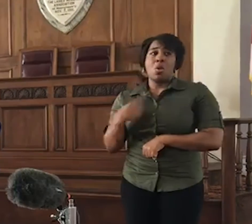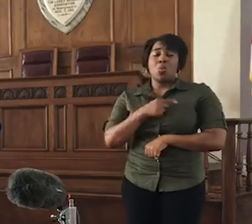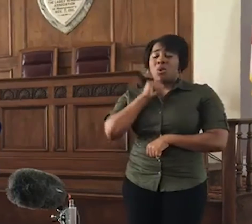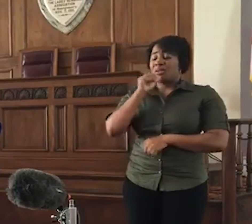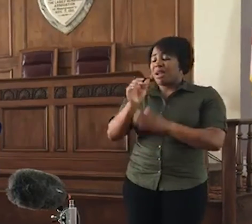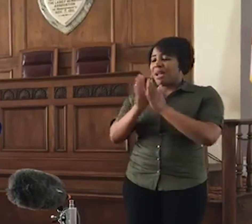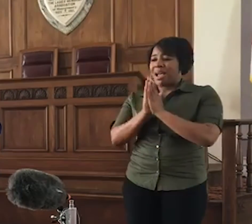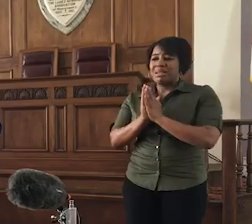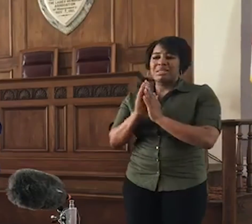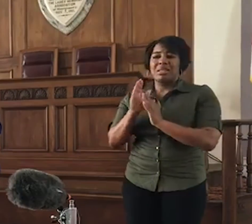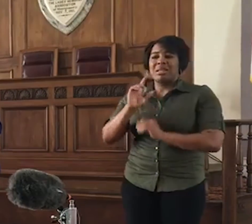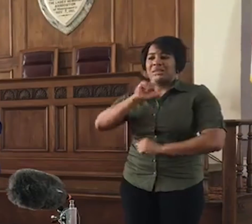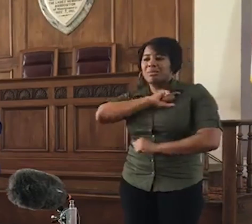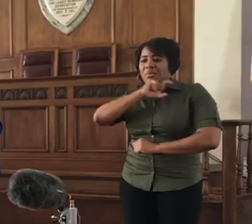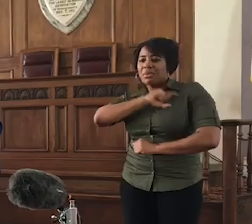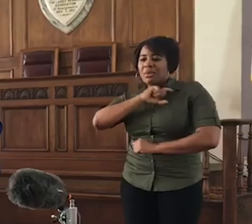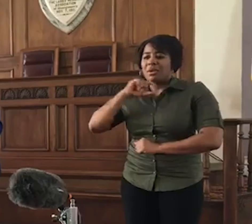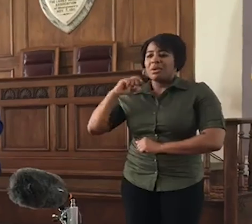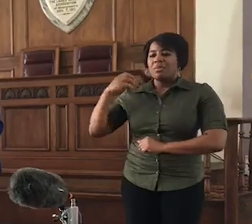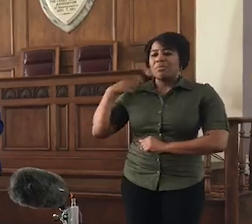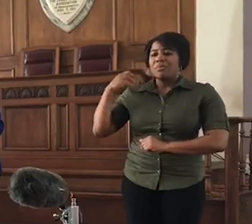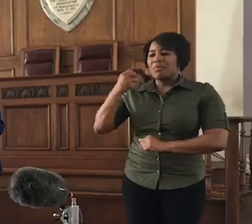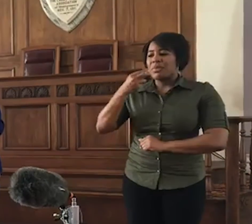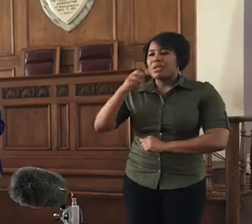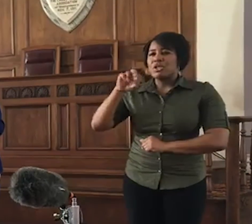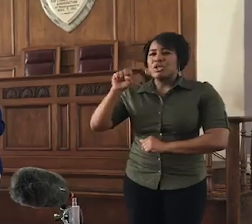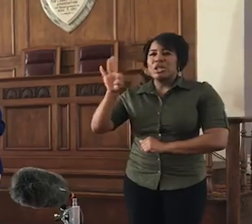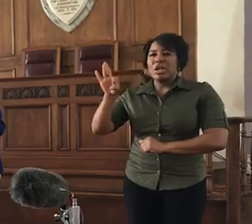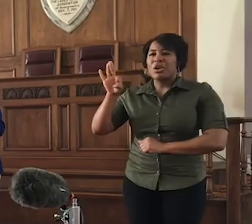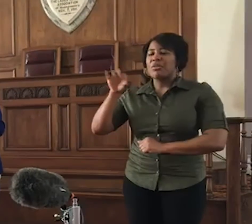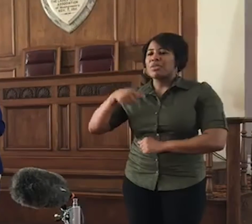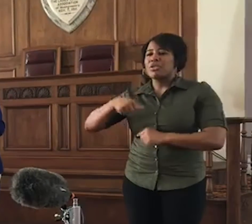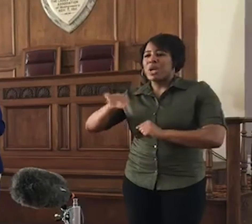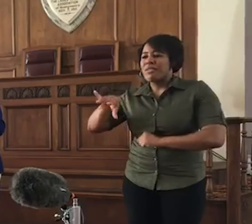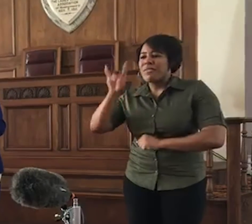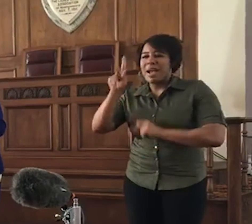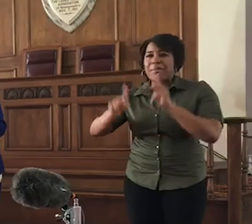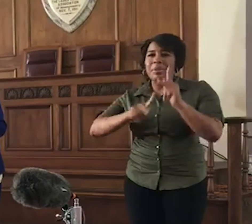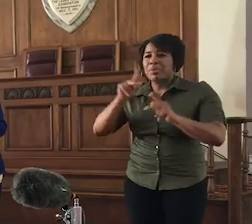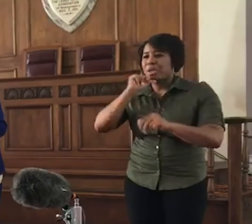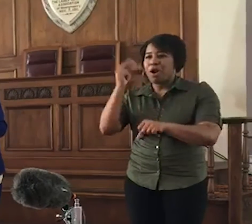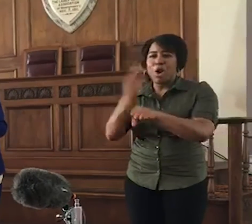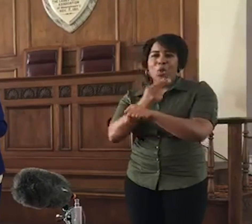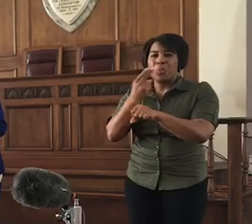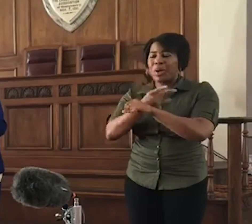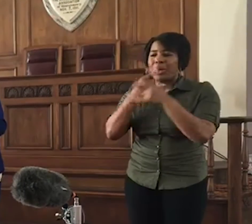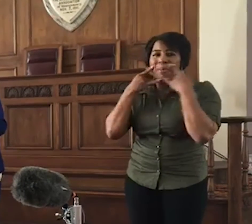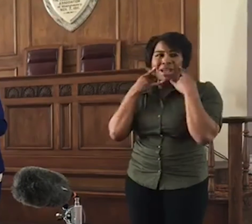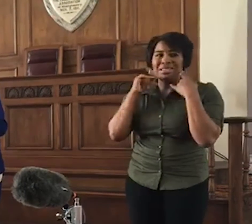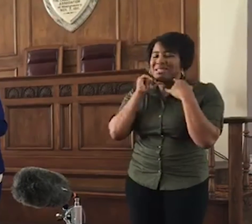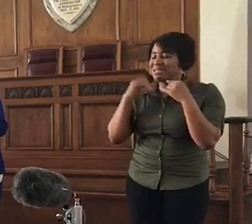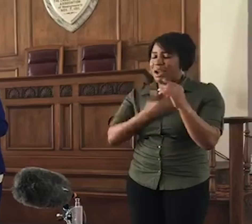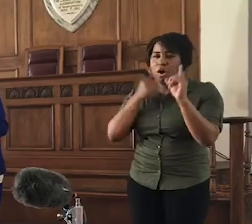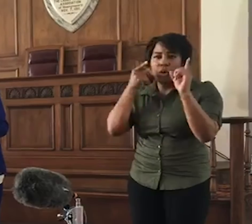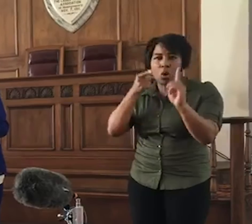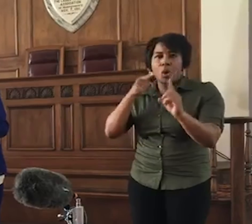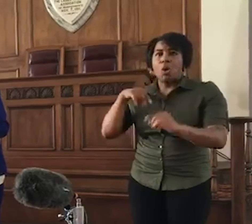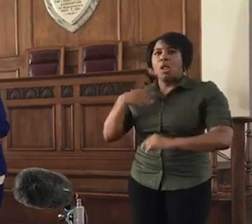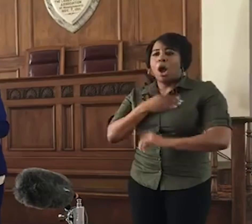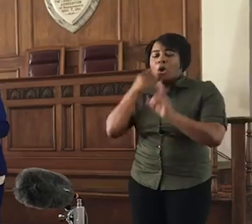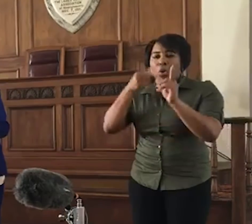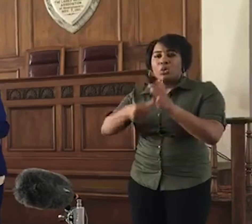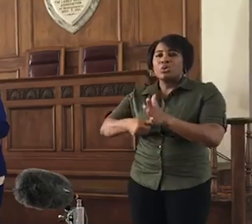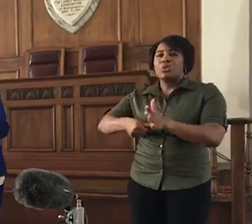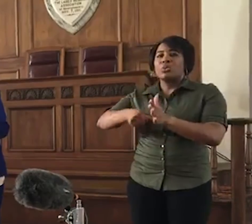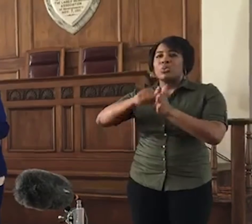officers to seek out people without a face mask. That is not the goal. The goal is just to emphasize the importance of everybody